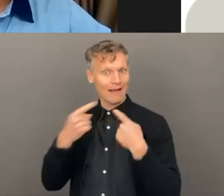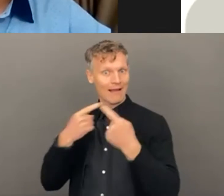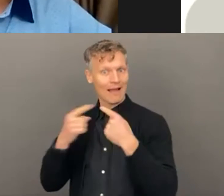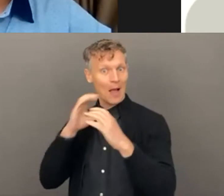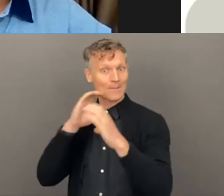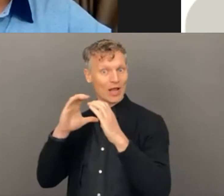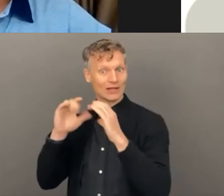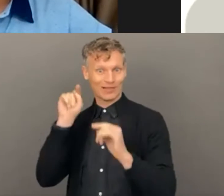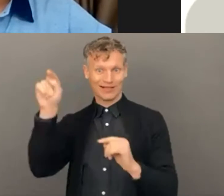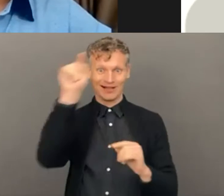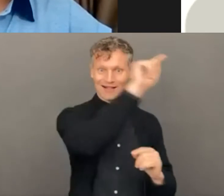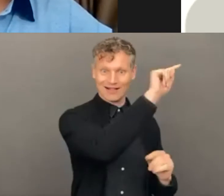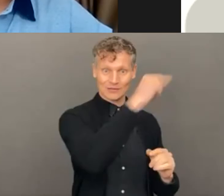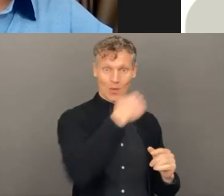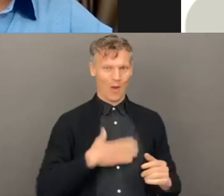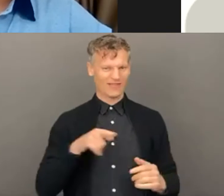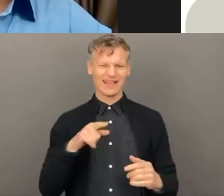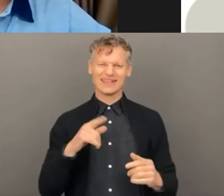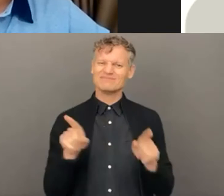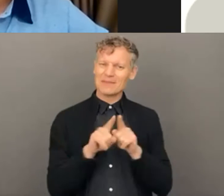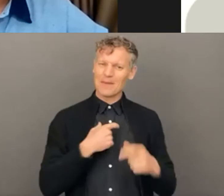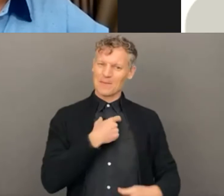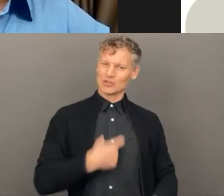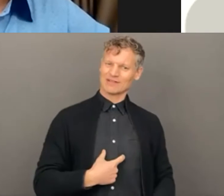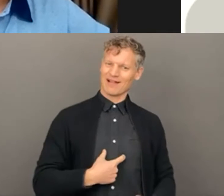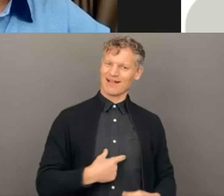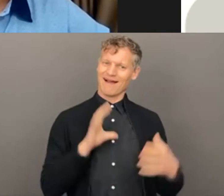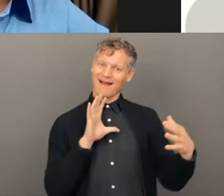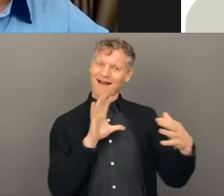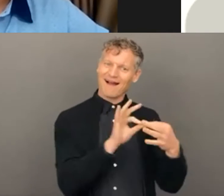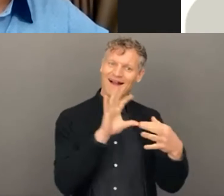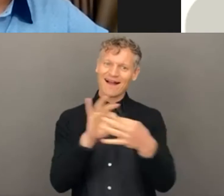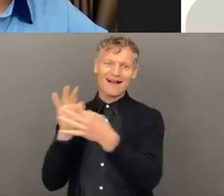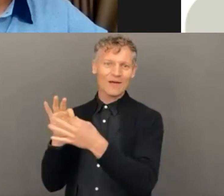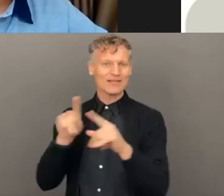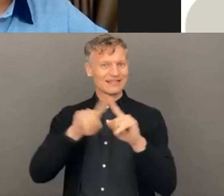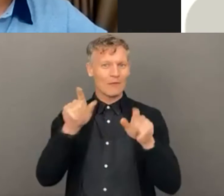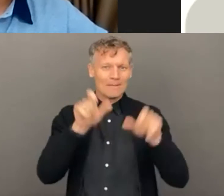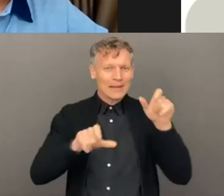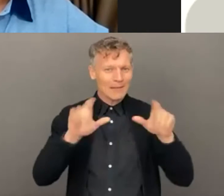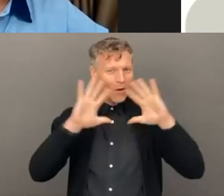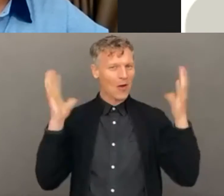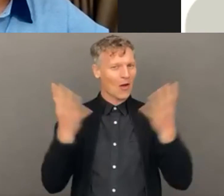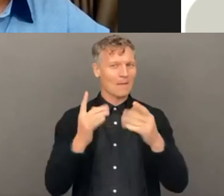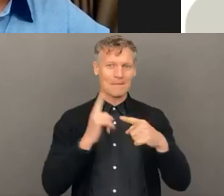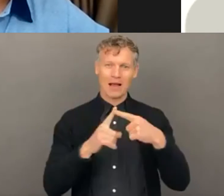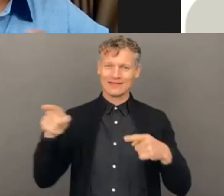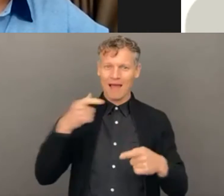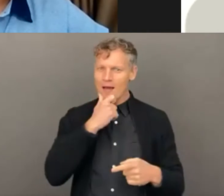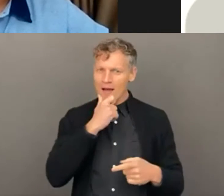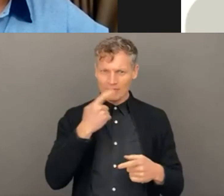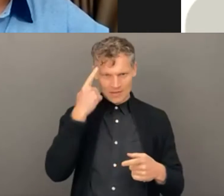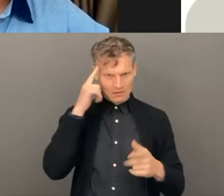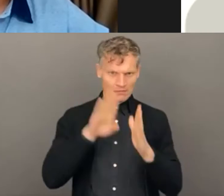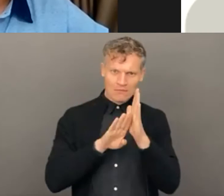least that personal bonding first, and then it helps them to grow more motivation and dream to like